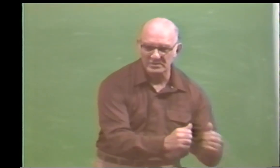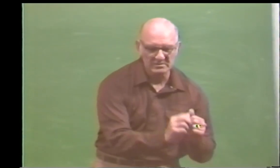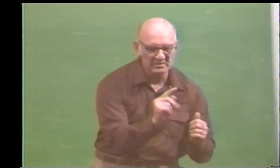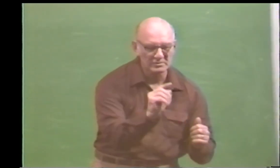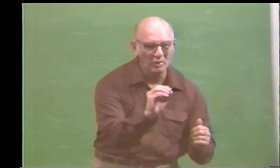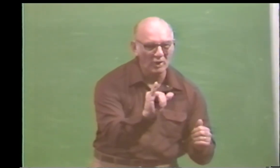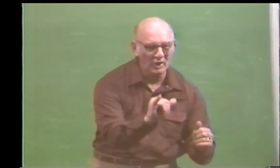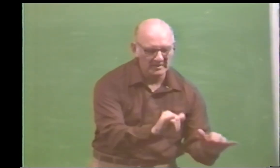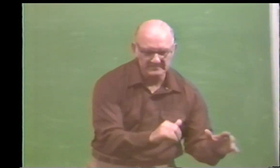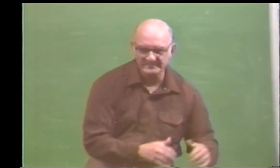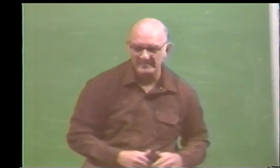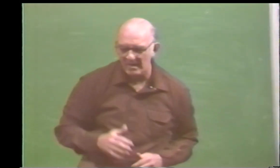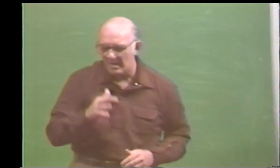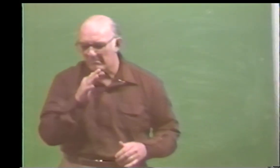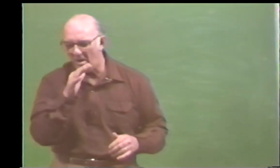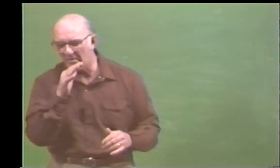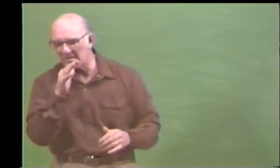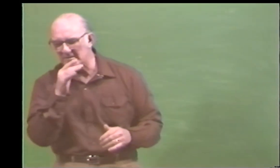a toy. Mother